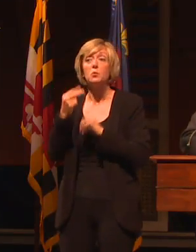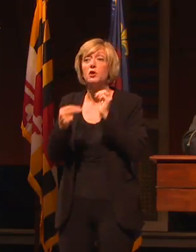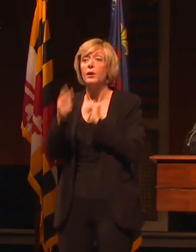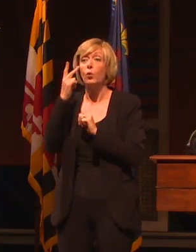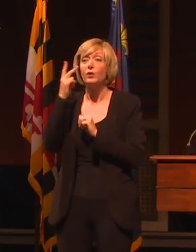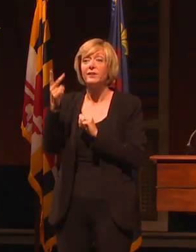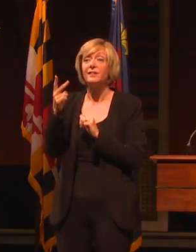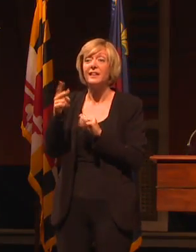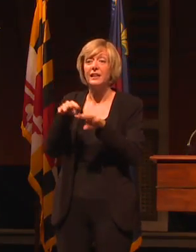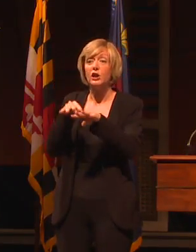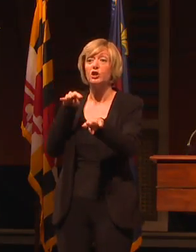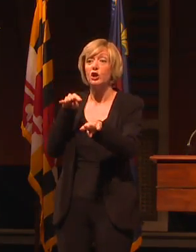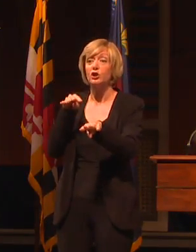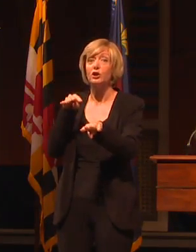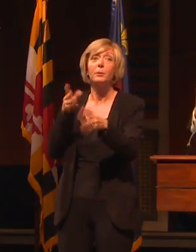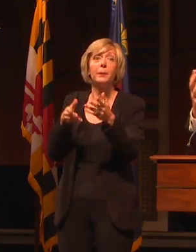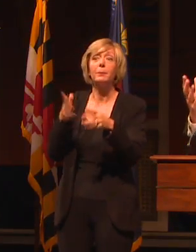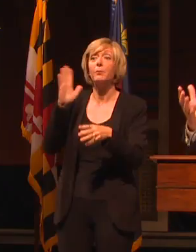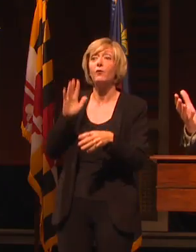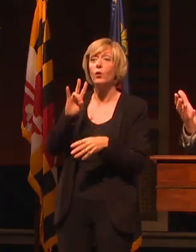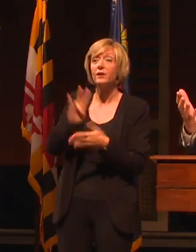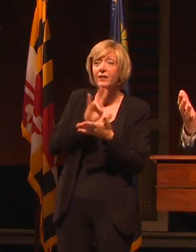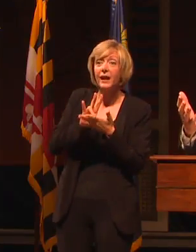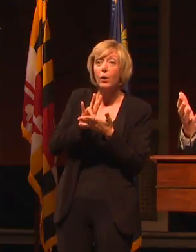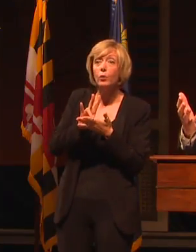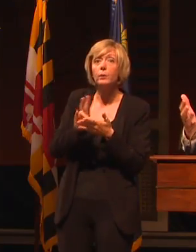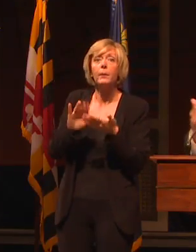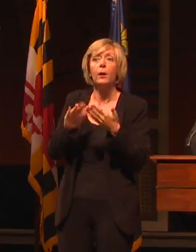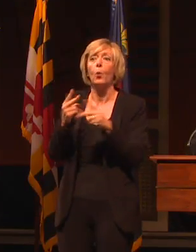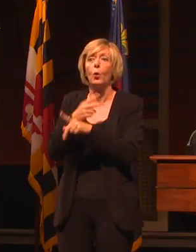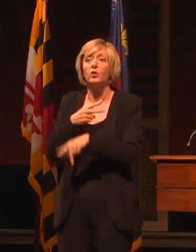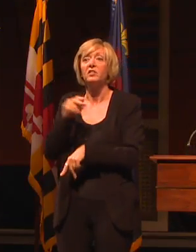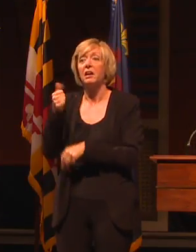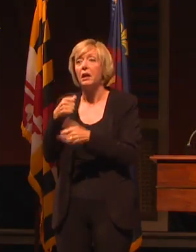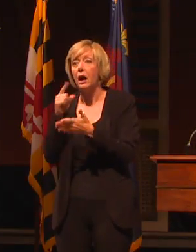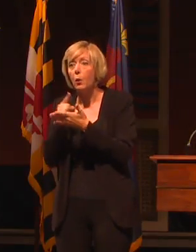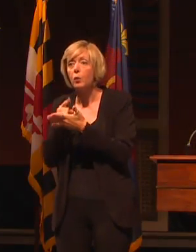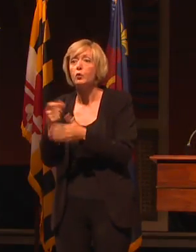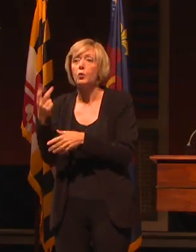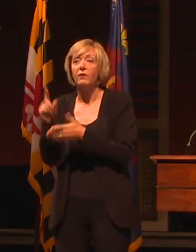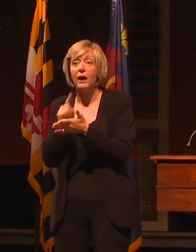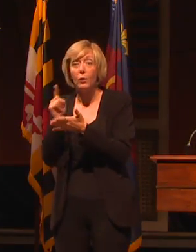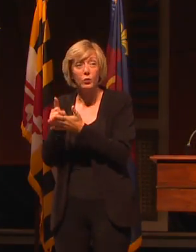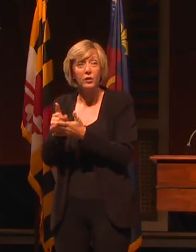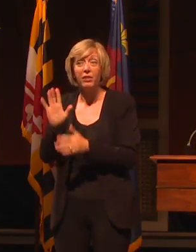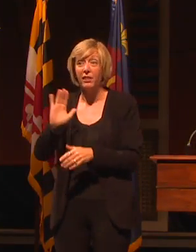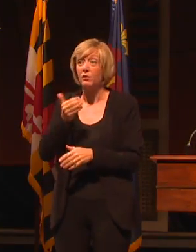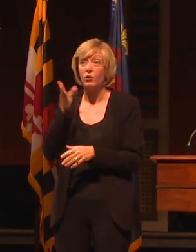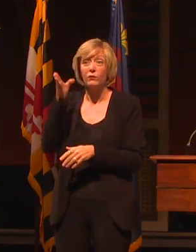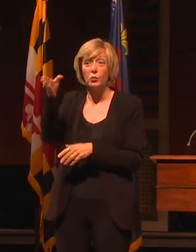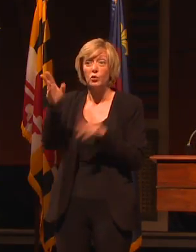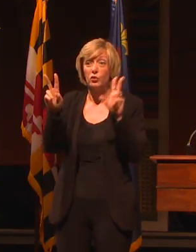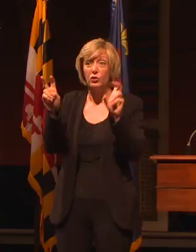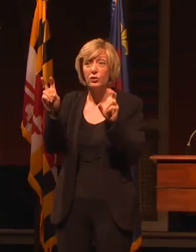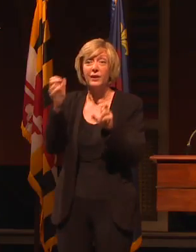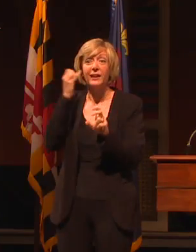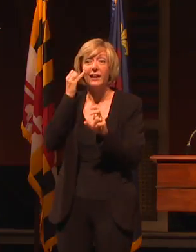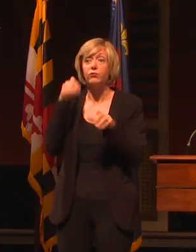will expand from 7 hours to 10 or 12 hours. So that is our future